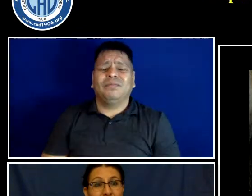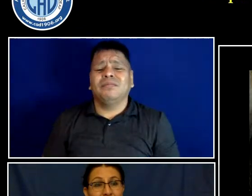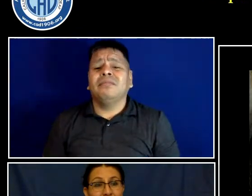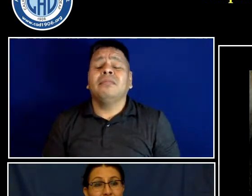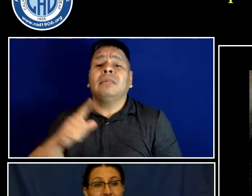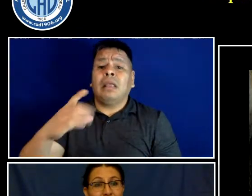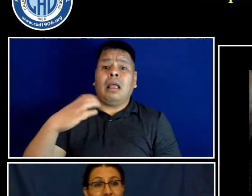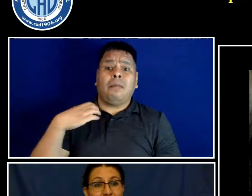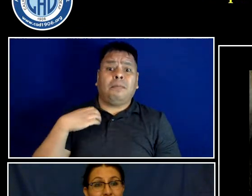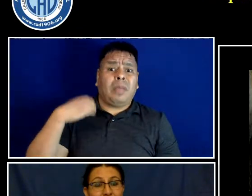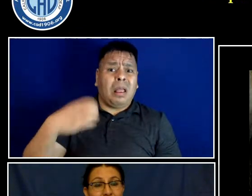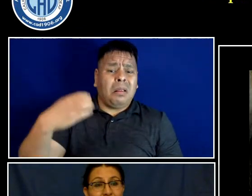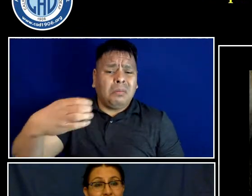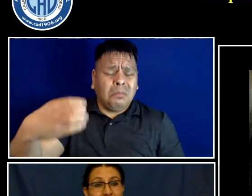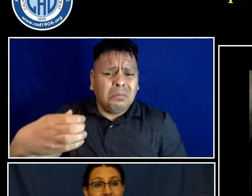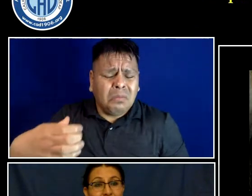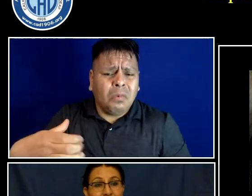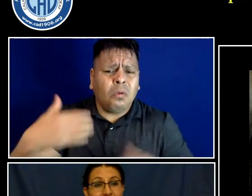before that